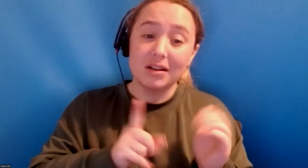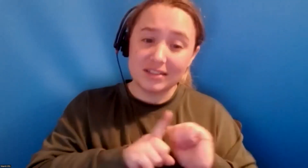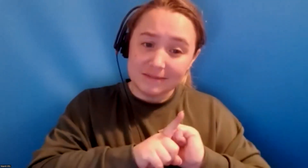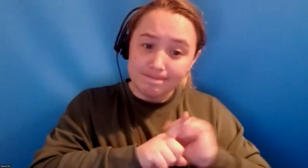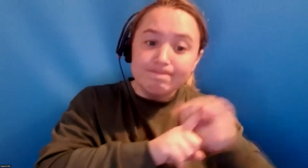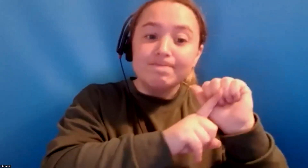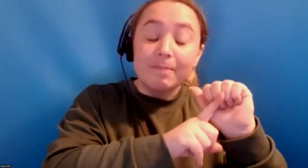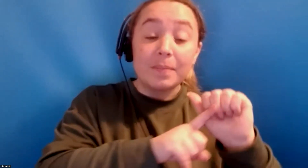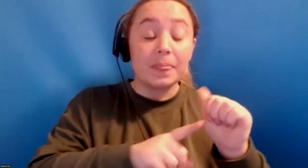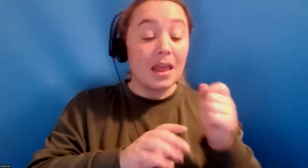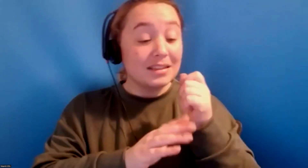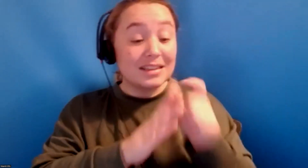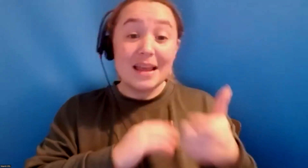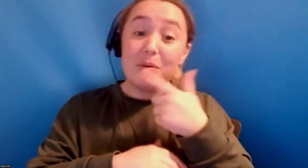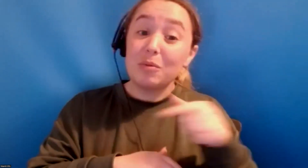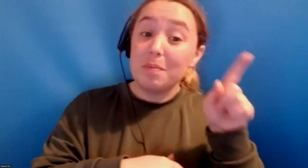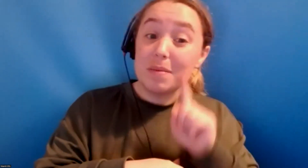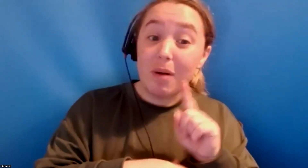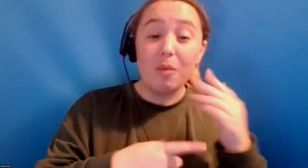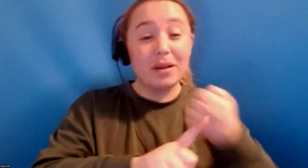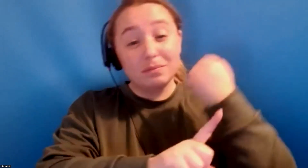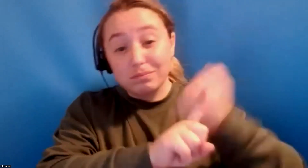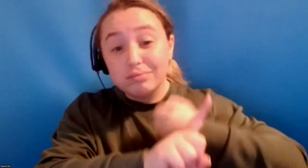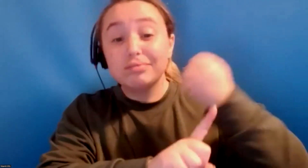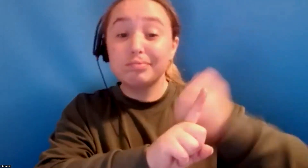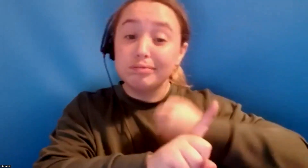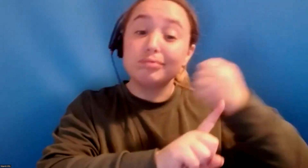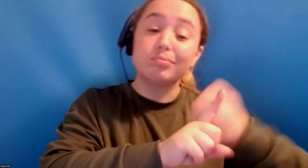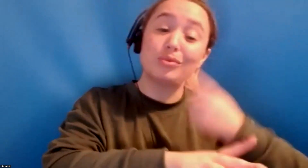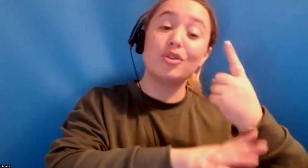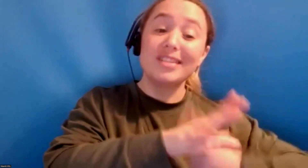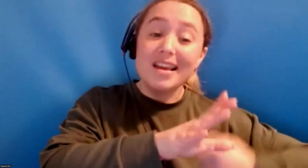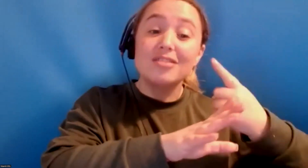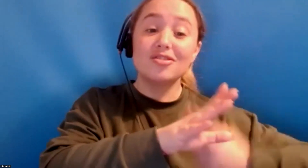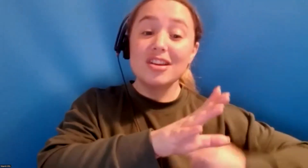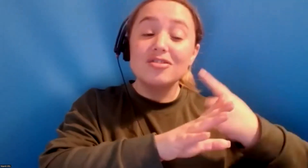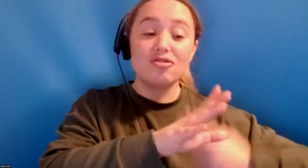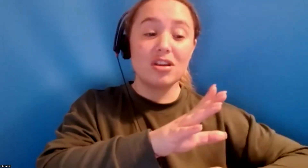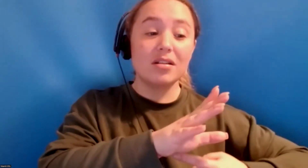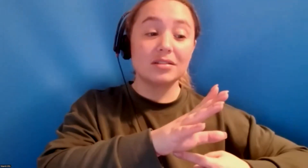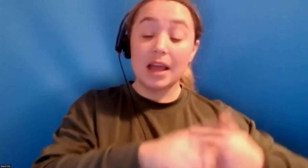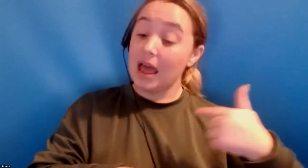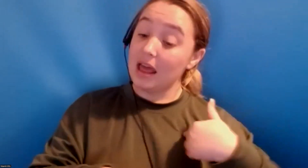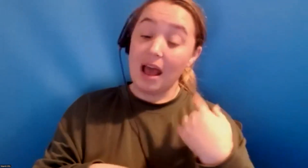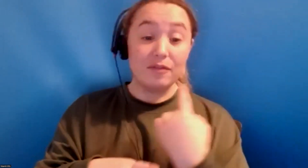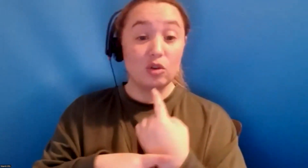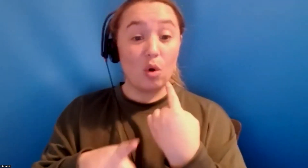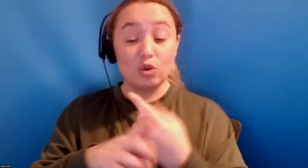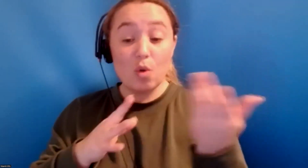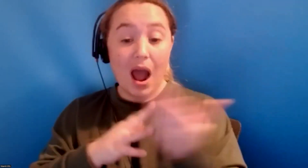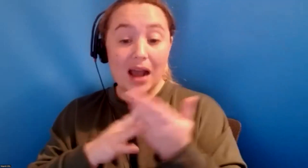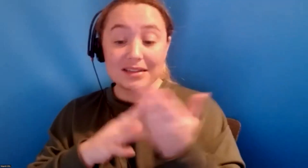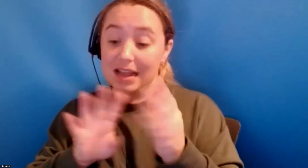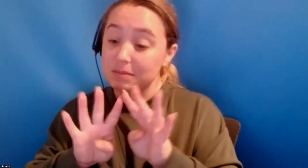about, not just months, for years, for decades. And I've had conversations with this as well about with access panels